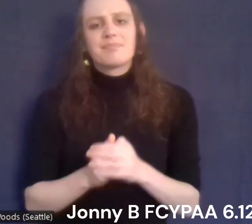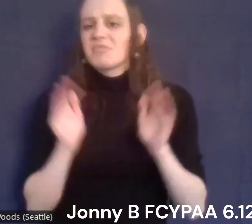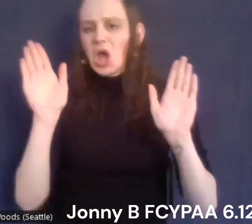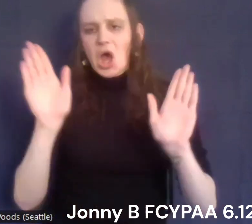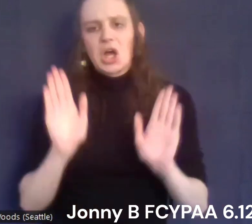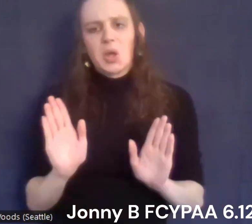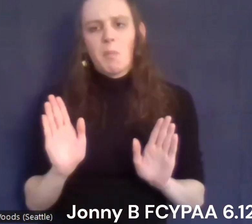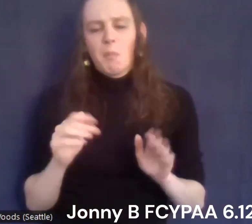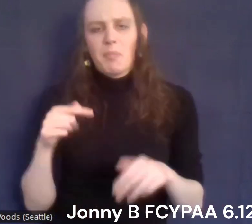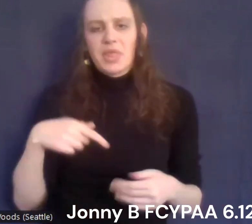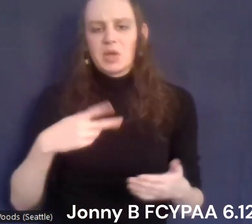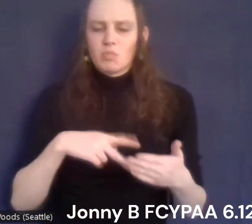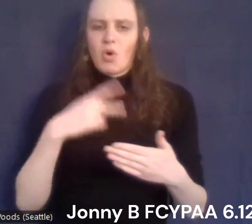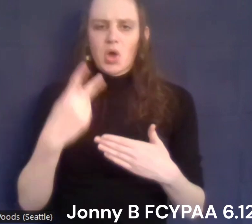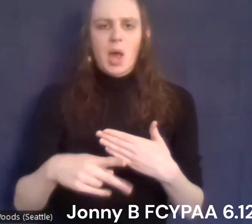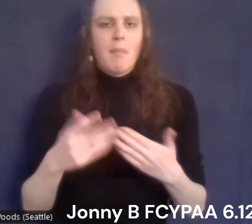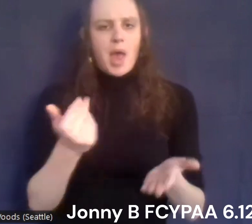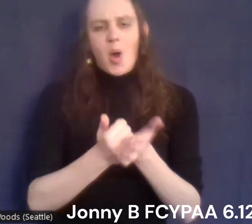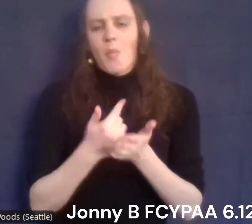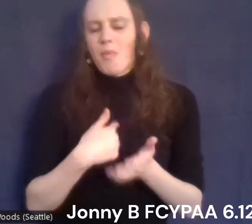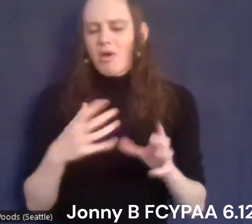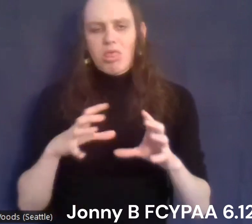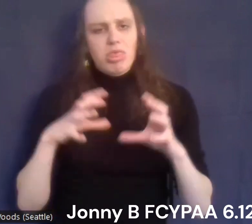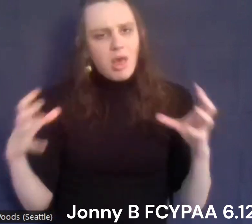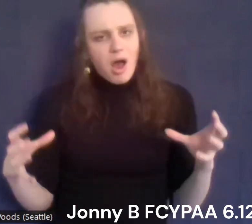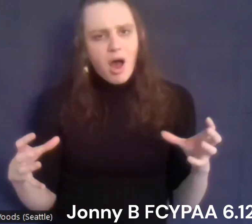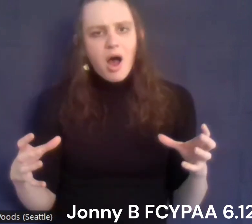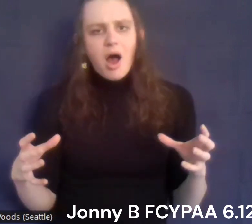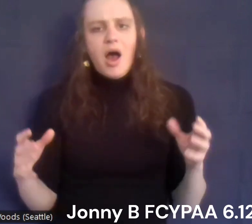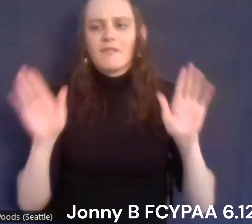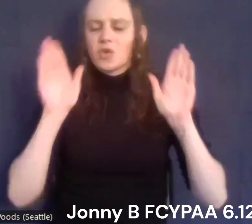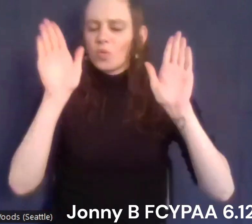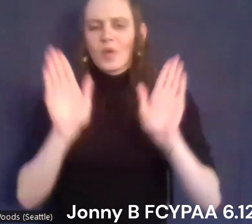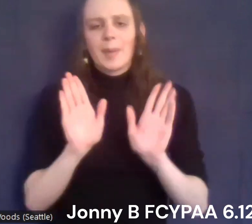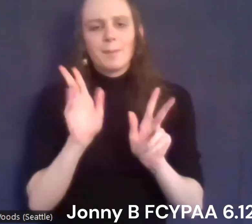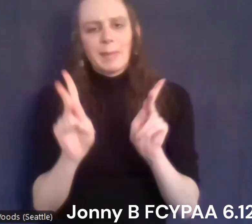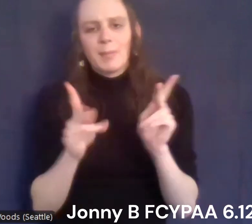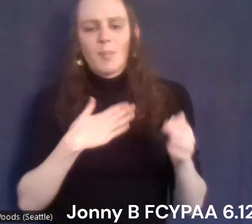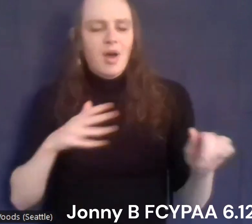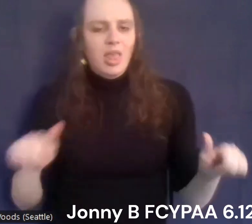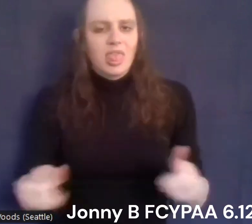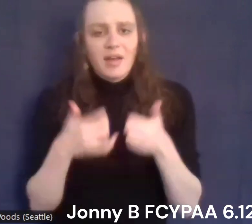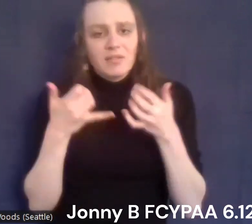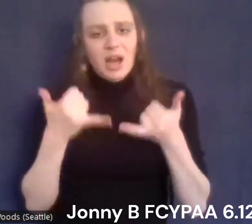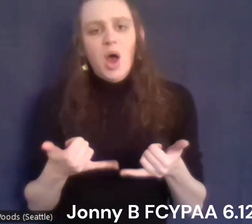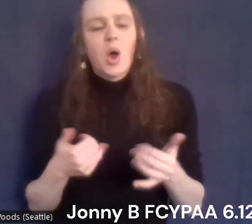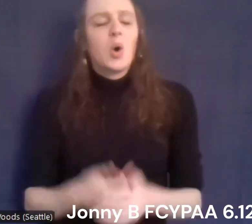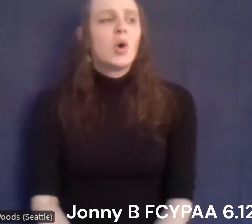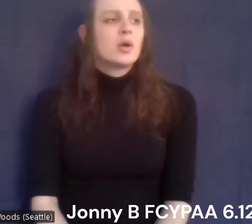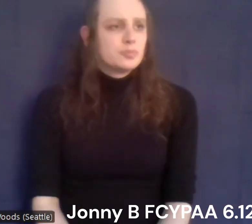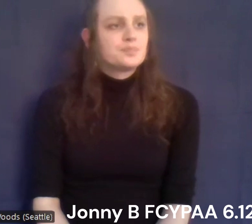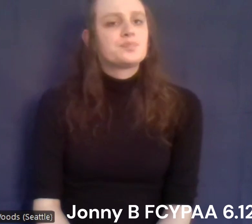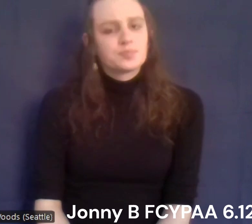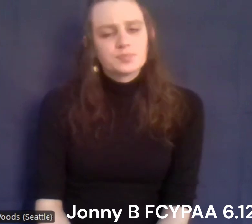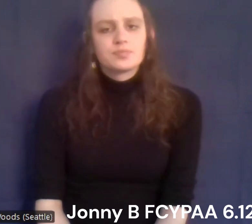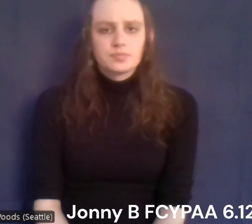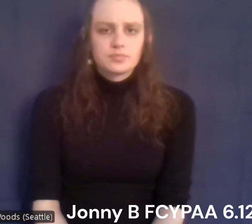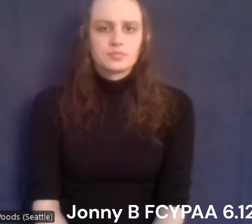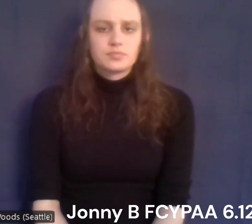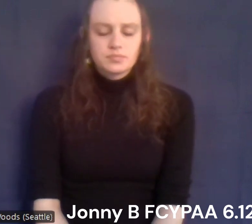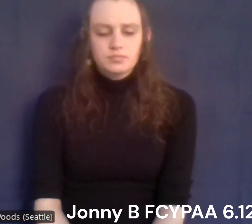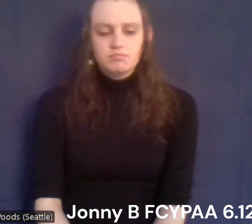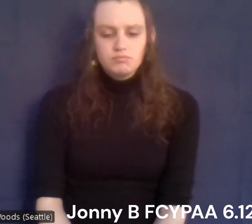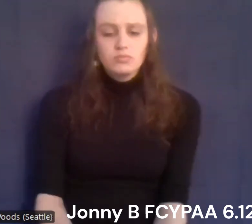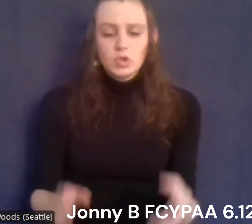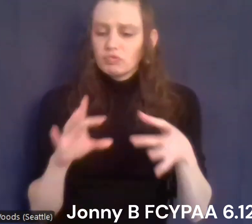program has done for me and the people it's brought in my life. The um,